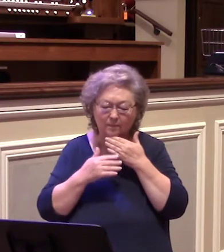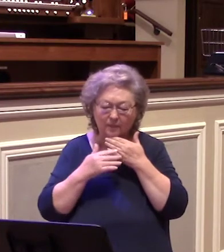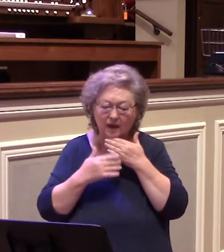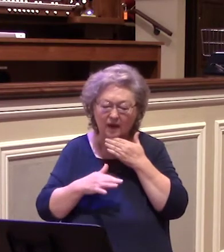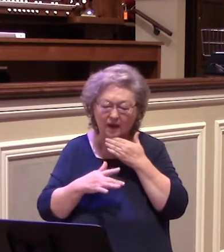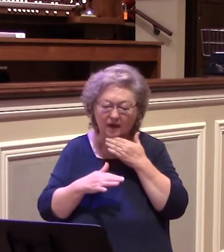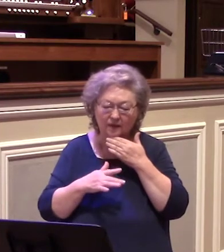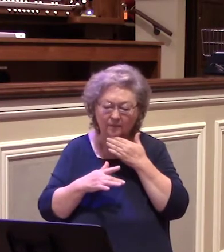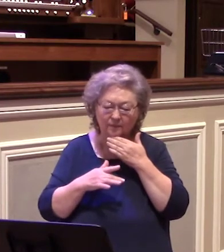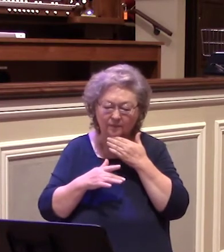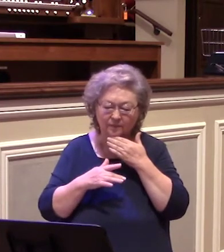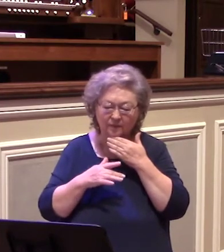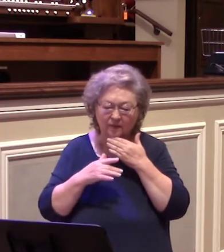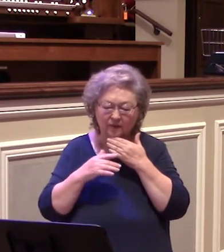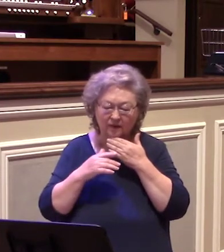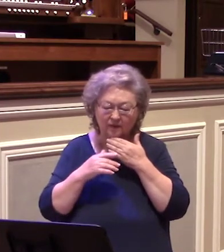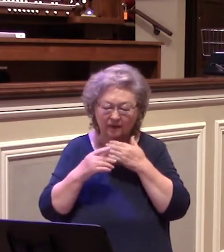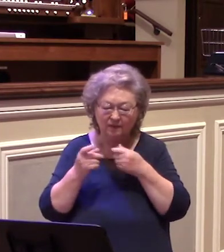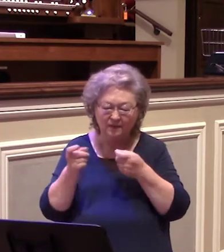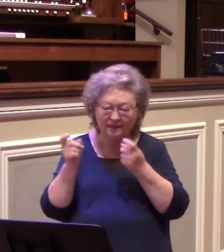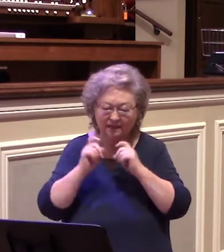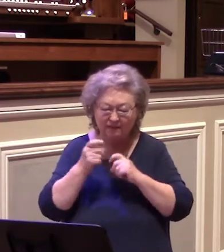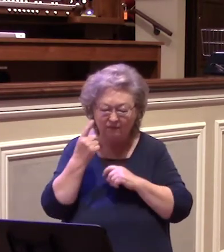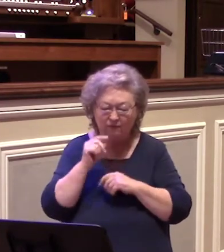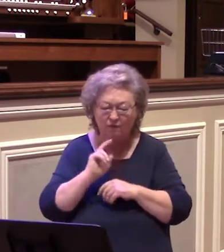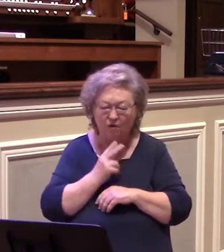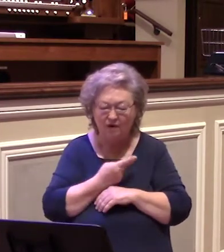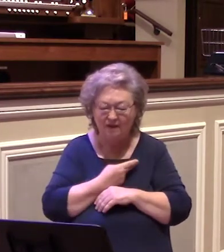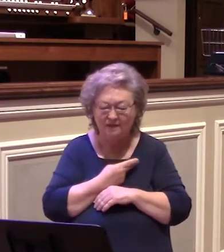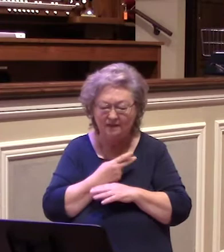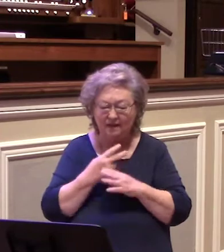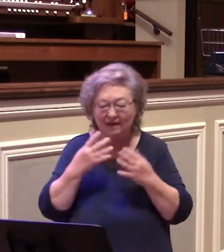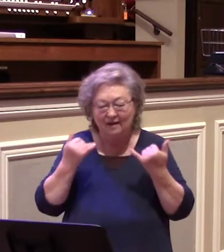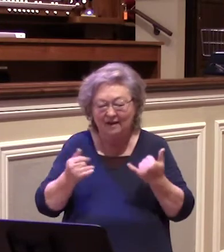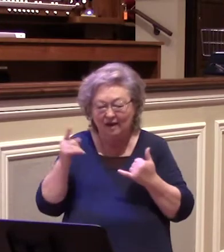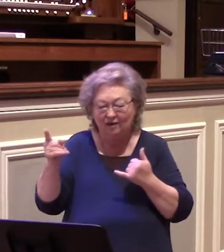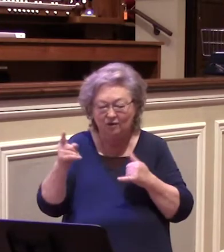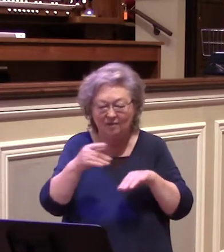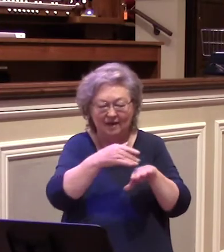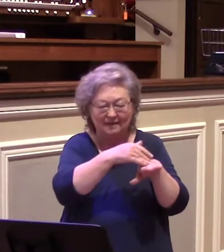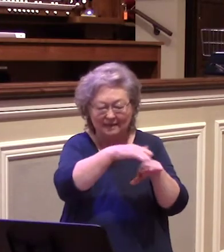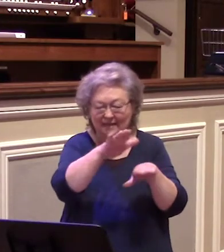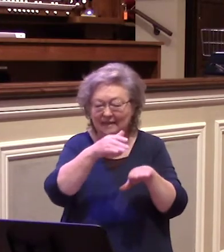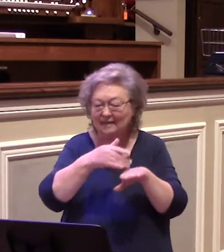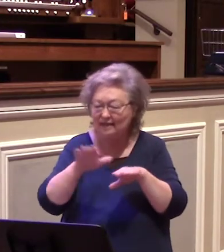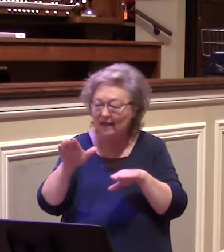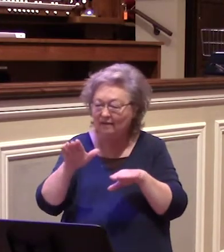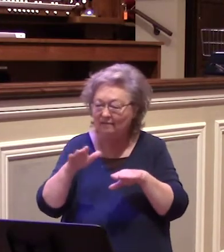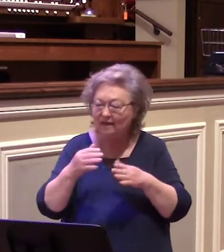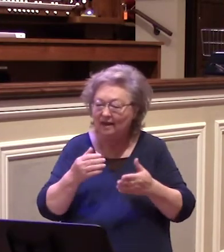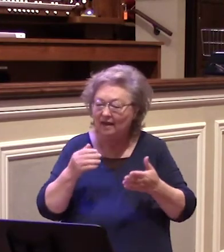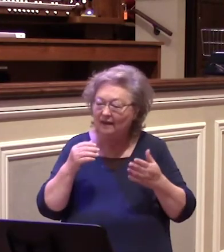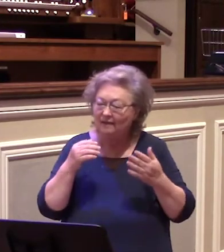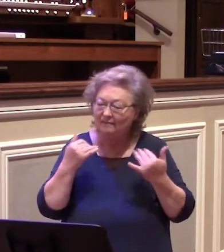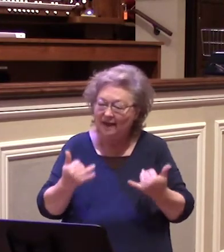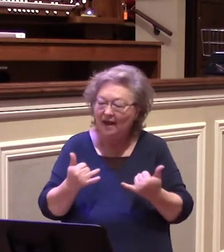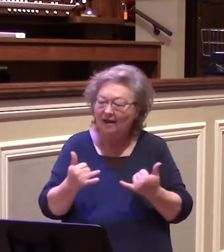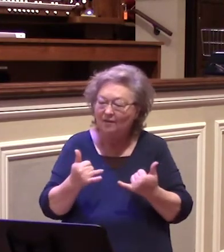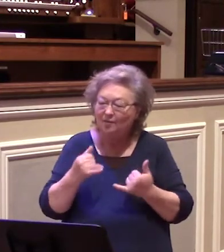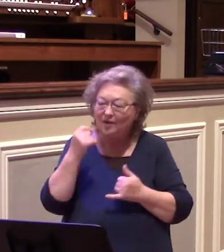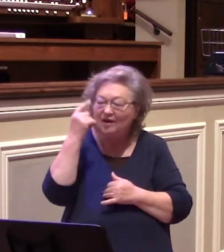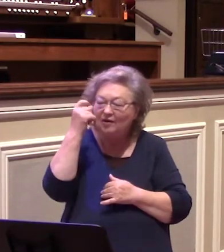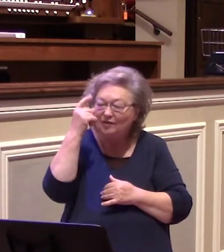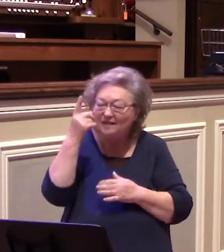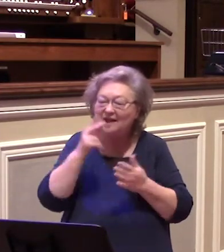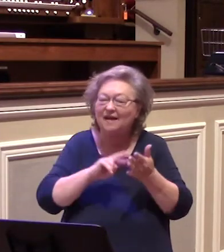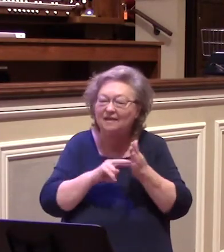Now you can dismiss us. Now you can send us from this place. Now we understand what Christmas is all about. Now